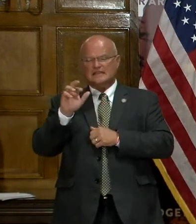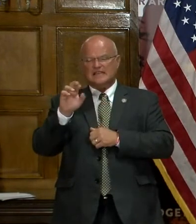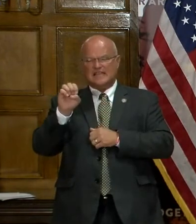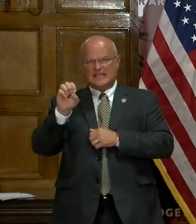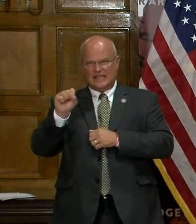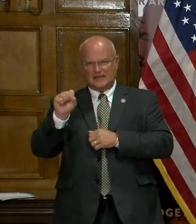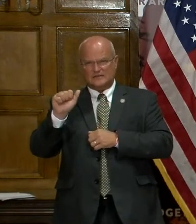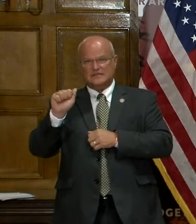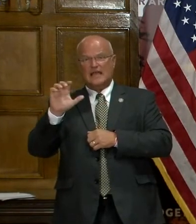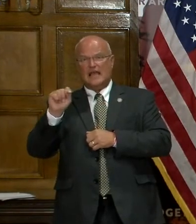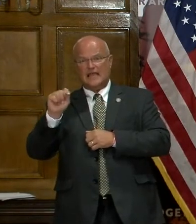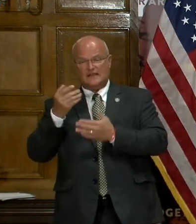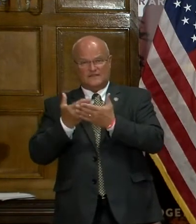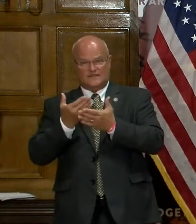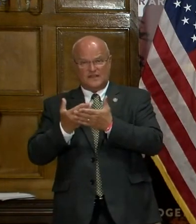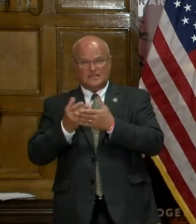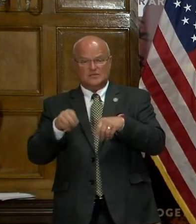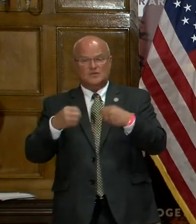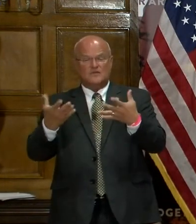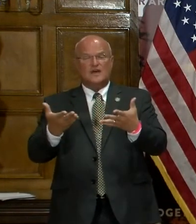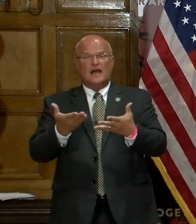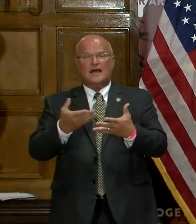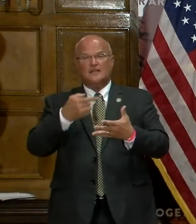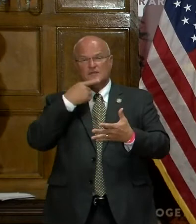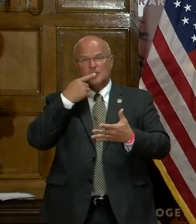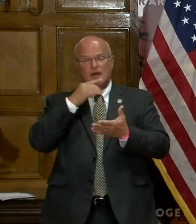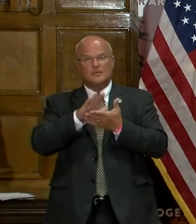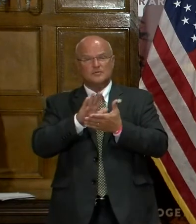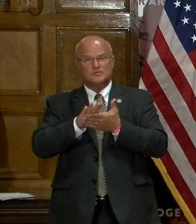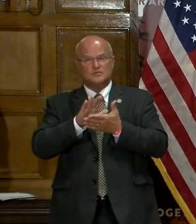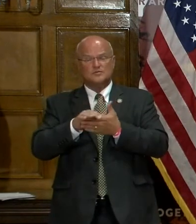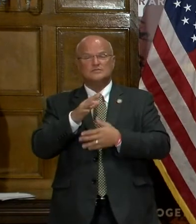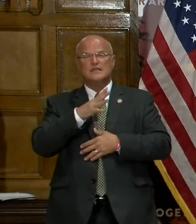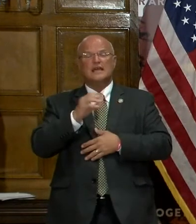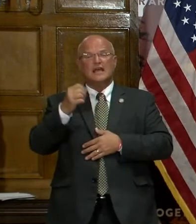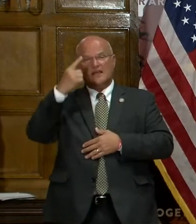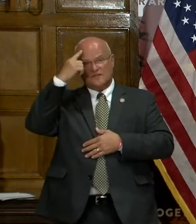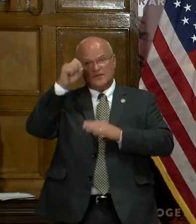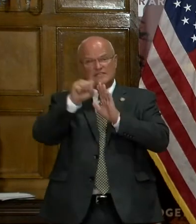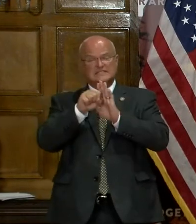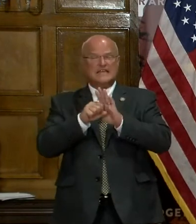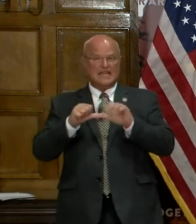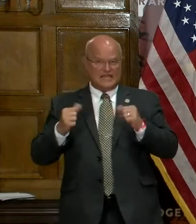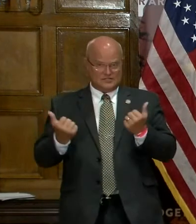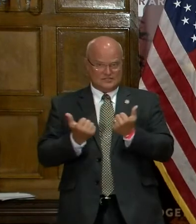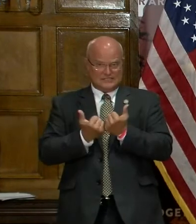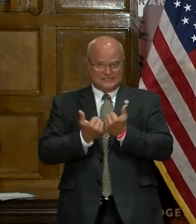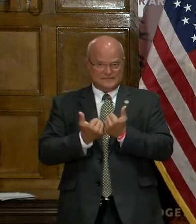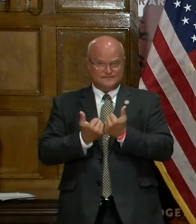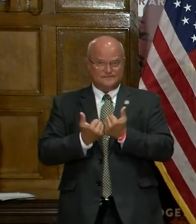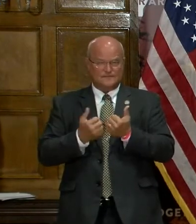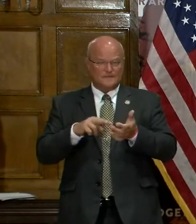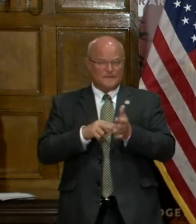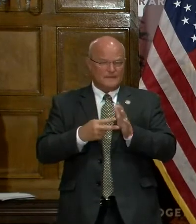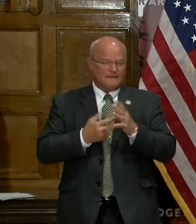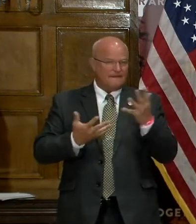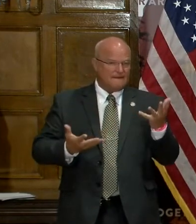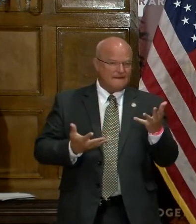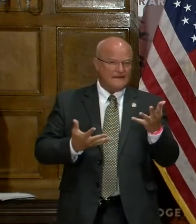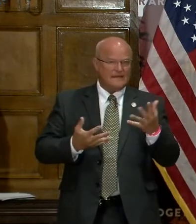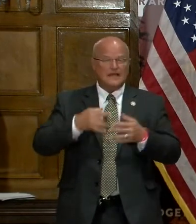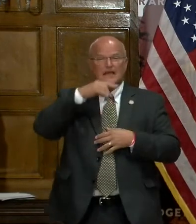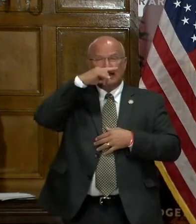Act to provide resources for our public schools and for our state agencies. And what this is simply a